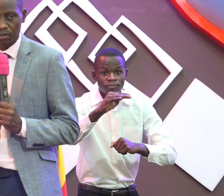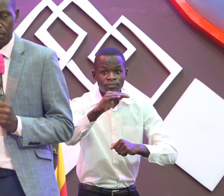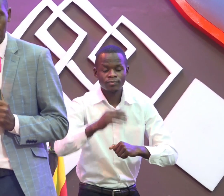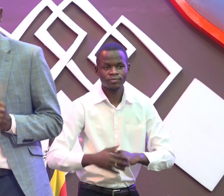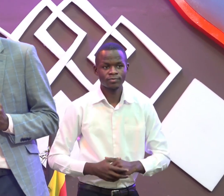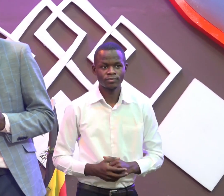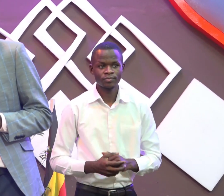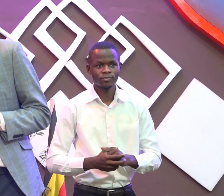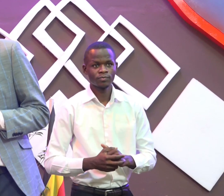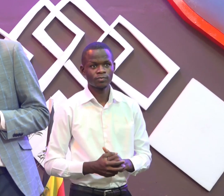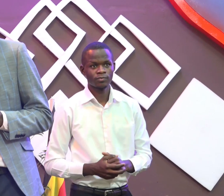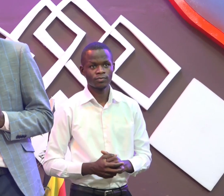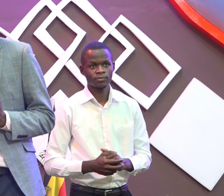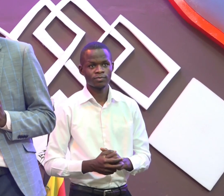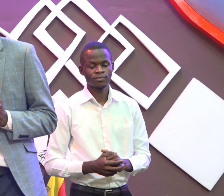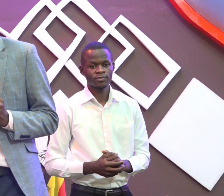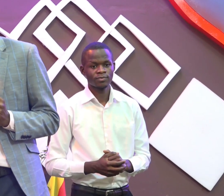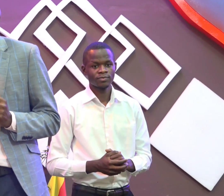thunders out of him?